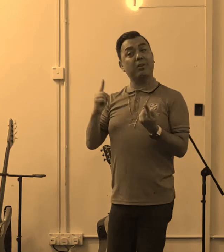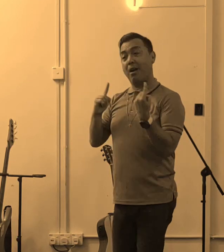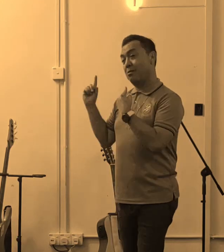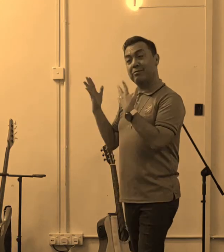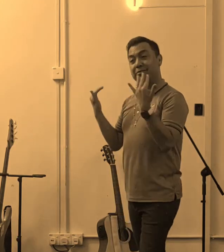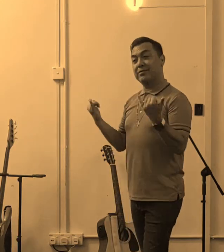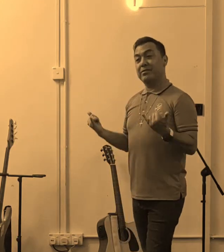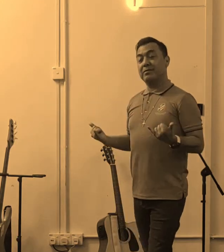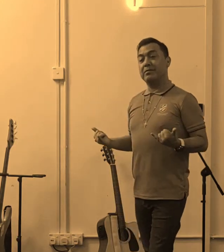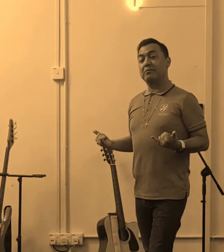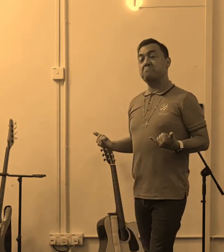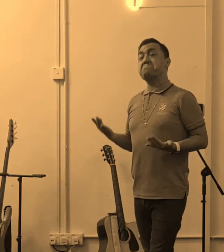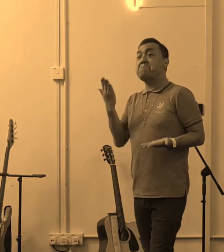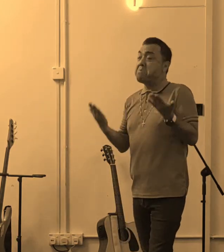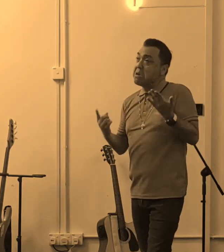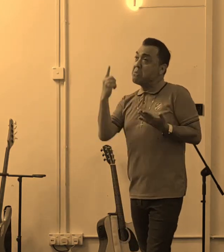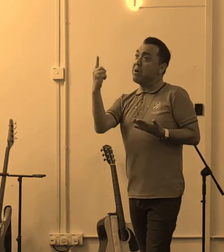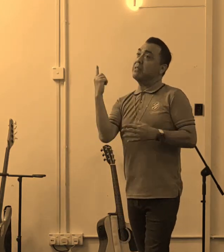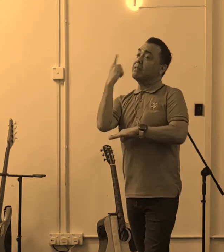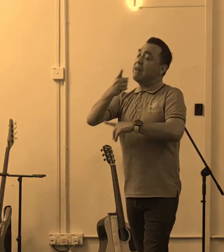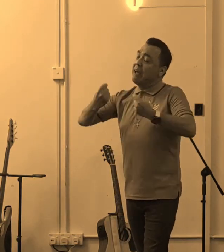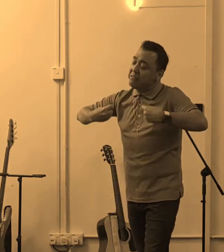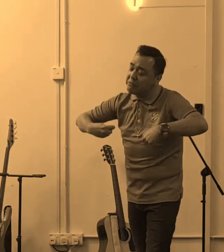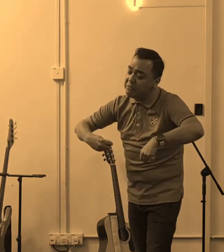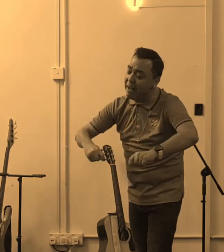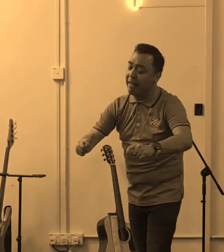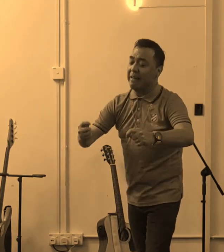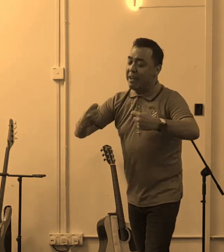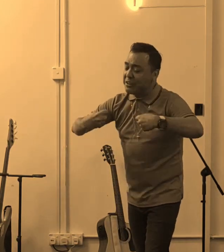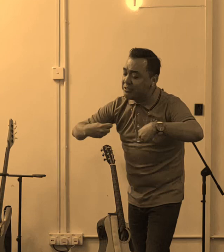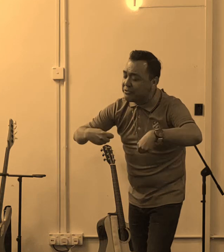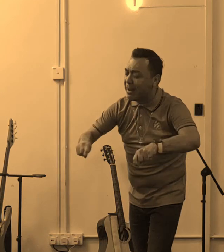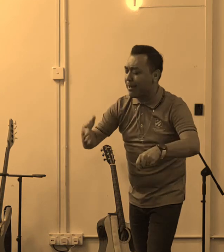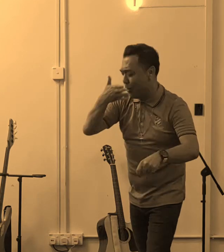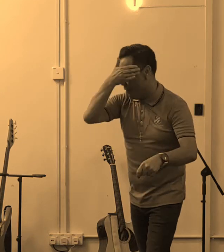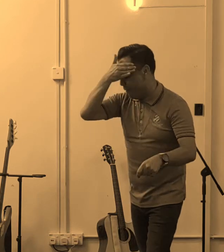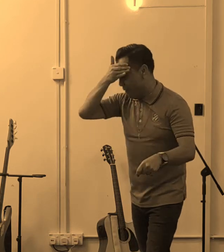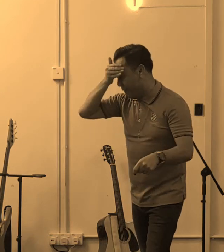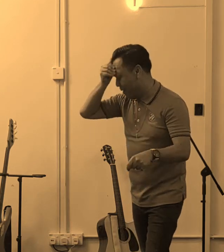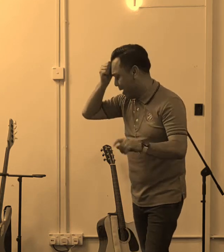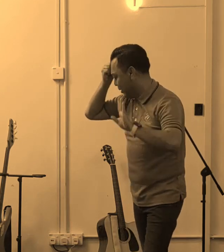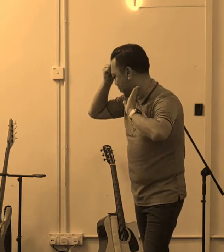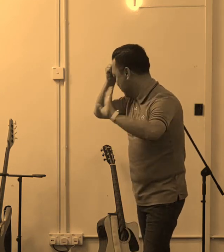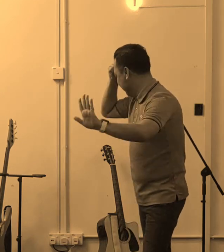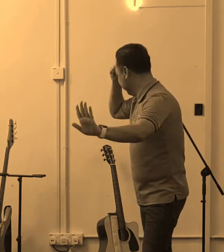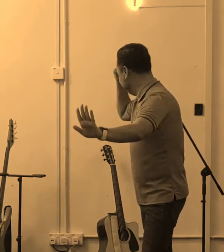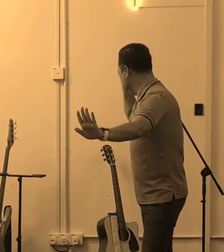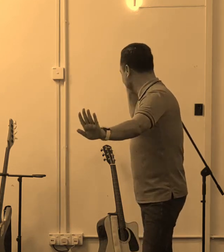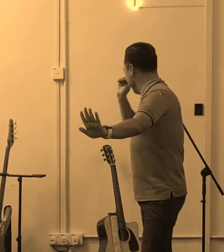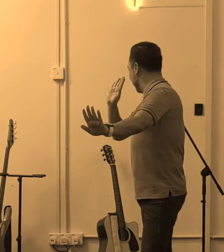Go now. Gotta try and find a way to lose these